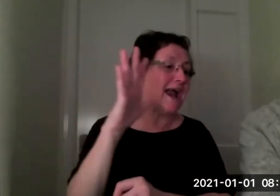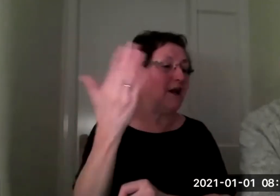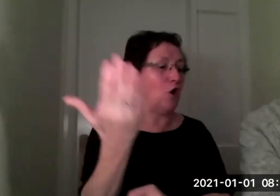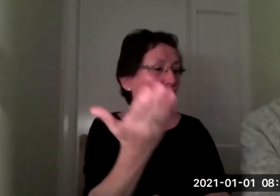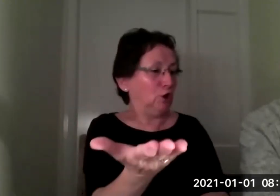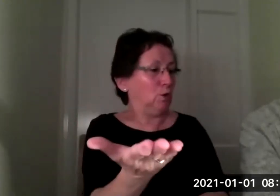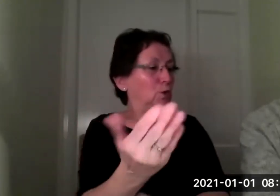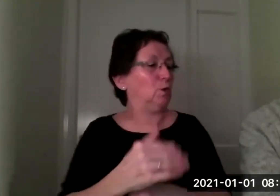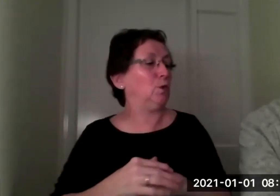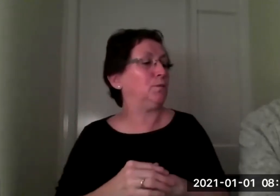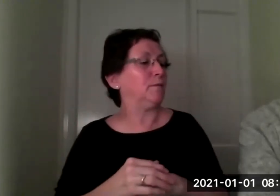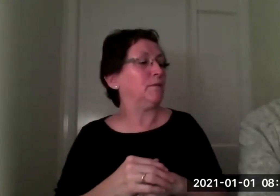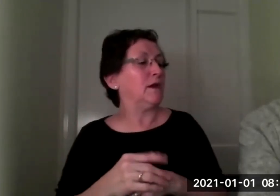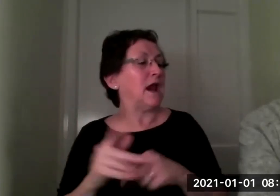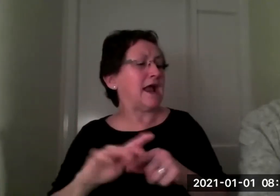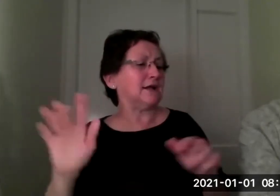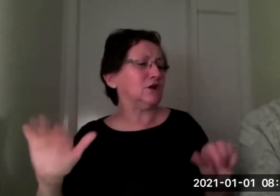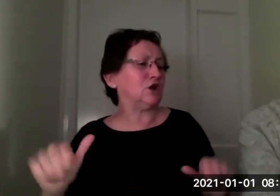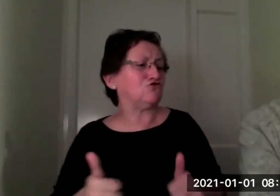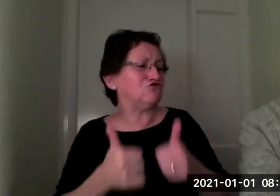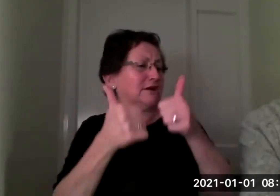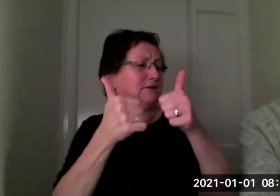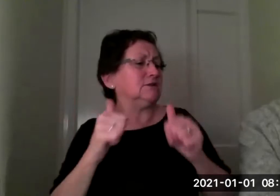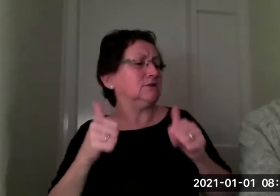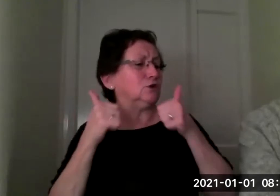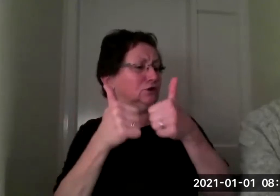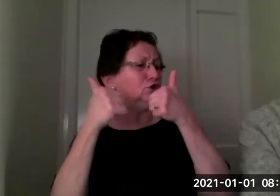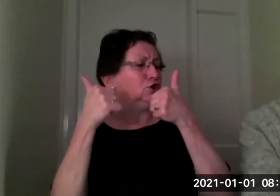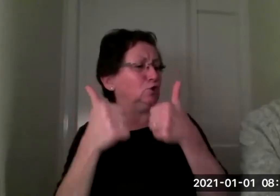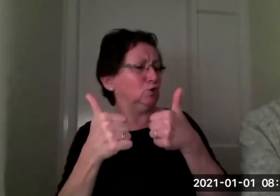shine on you and be gracious to you.